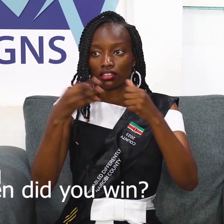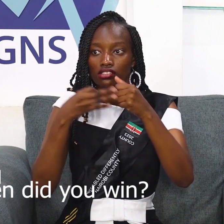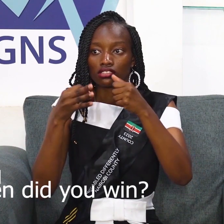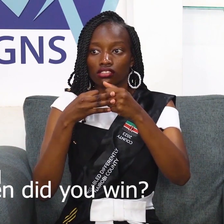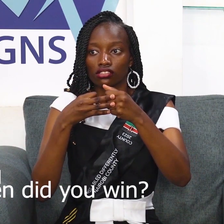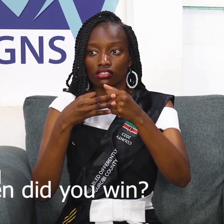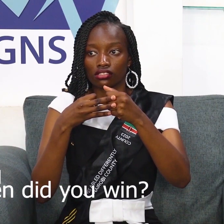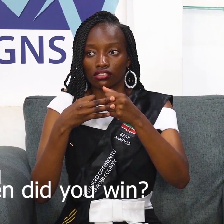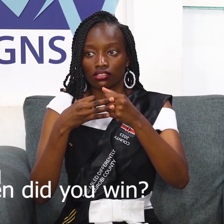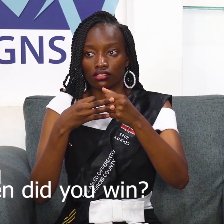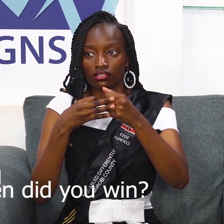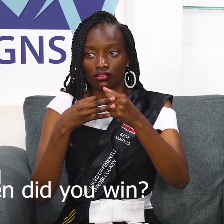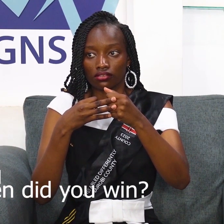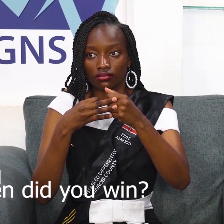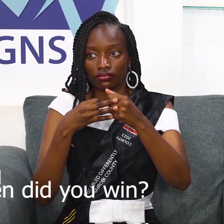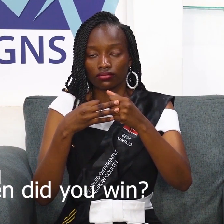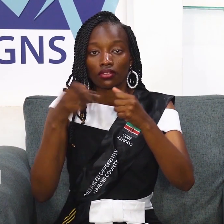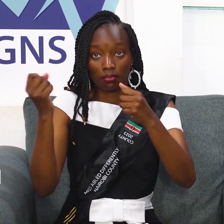I won it in August.